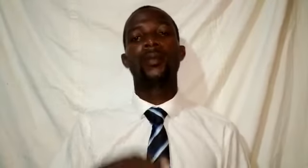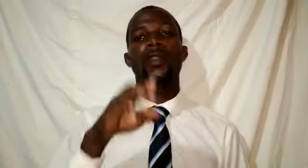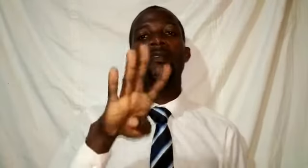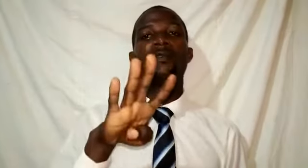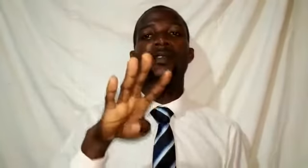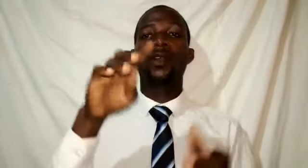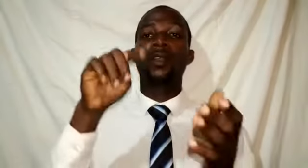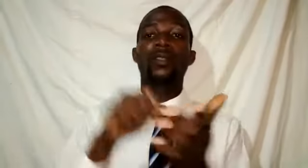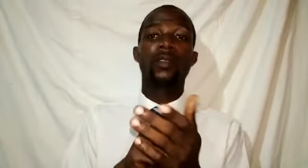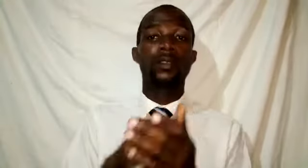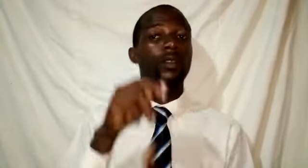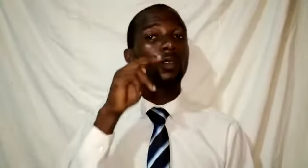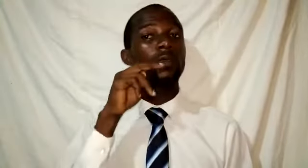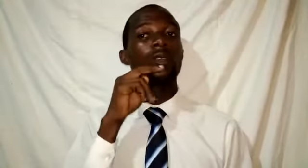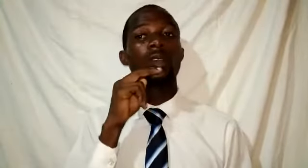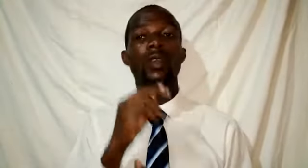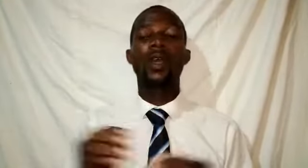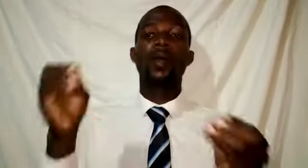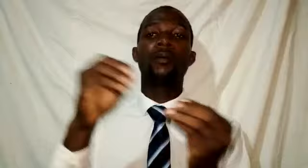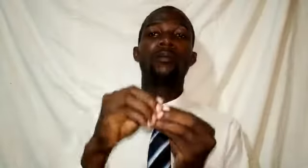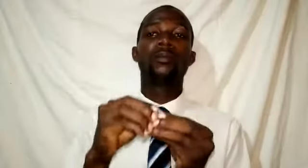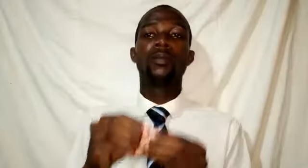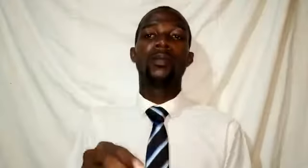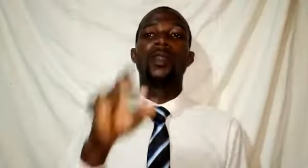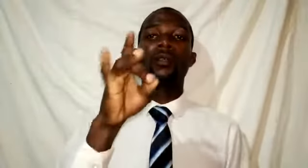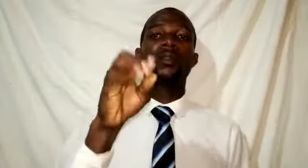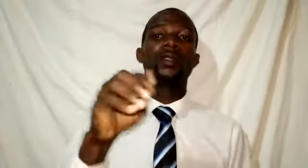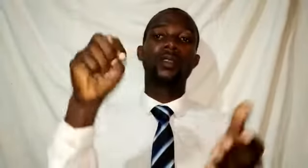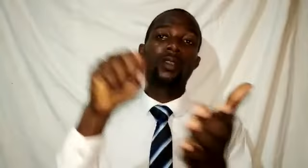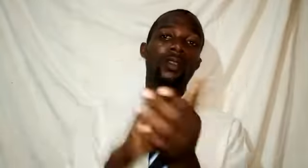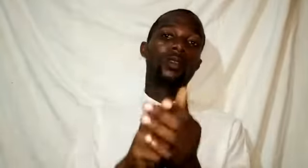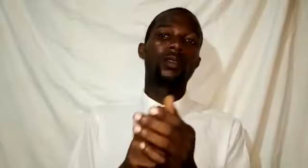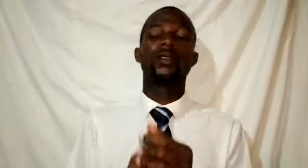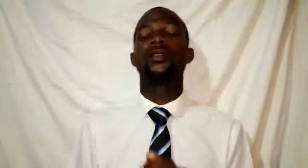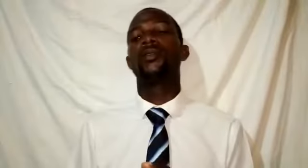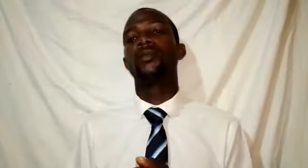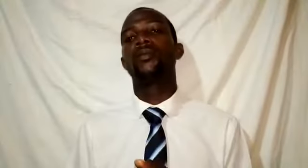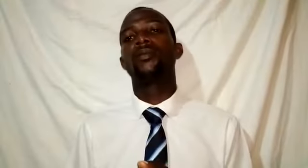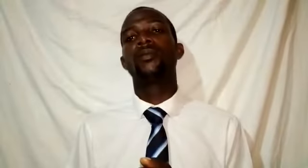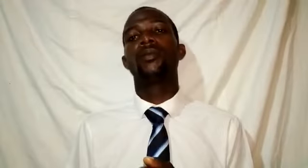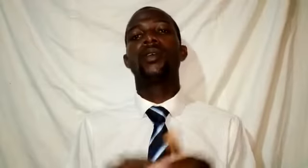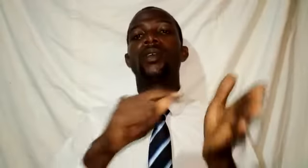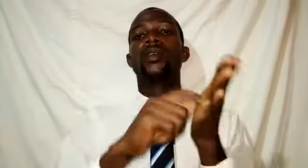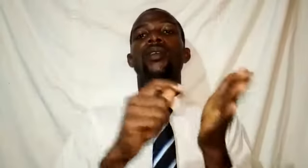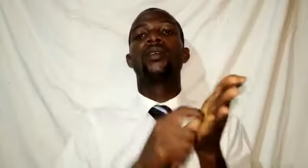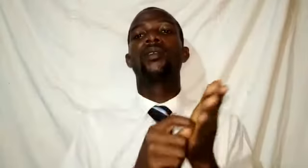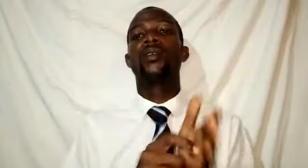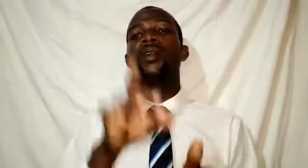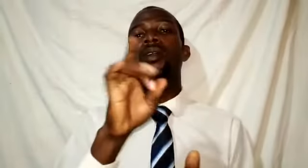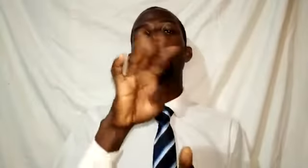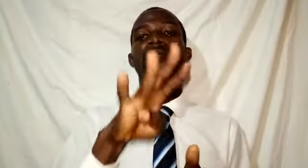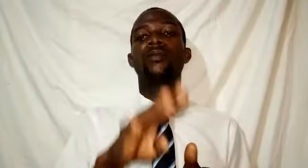4,000 naira plus 80,000 naira equals